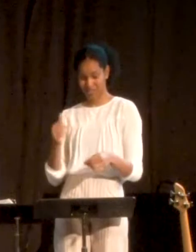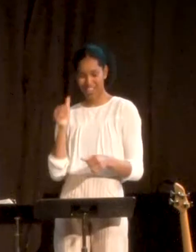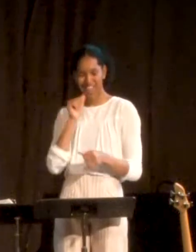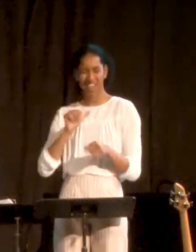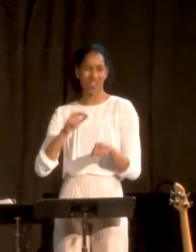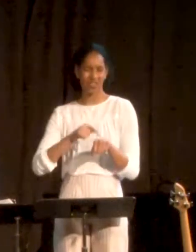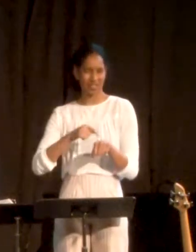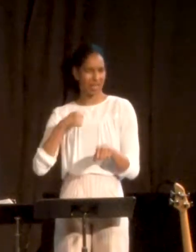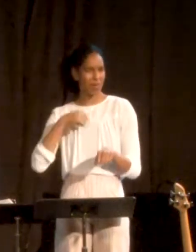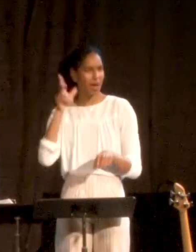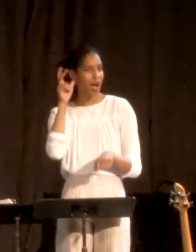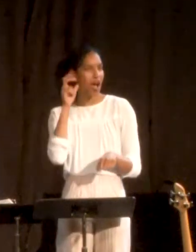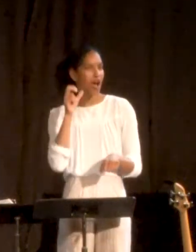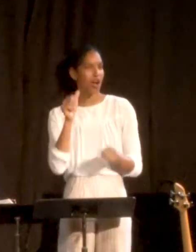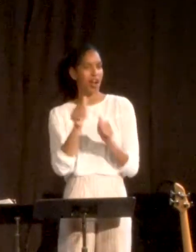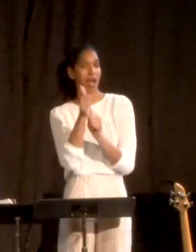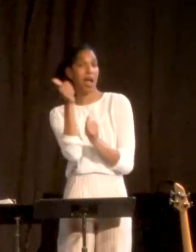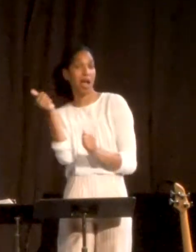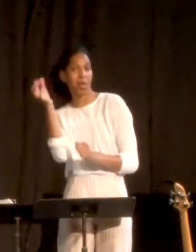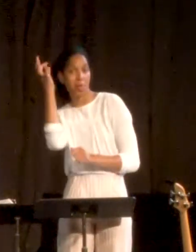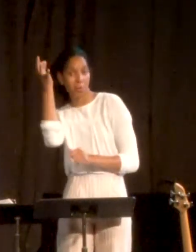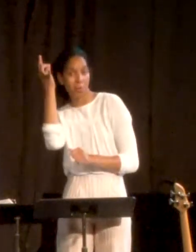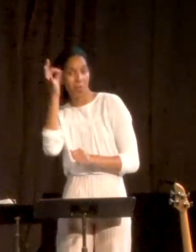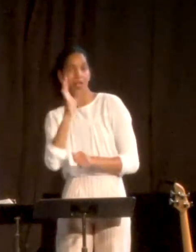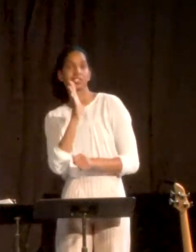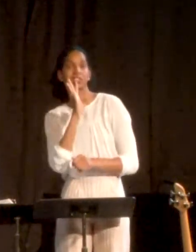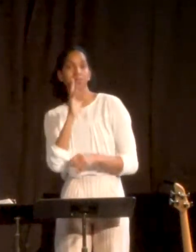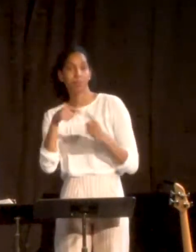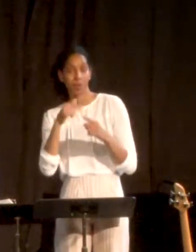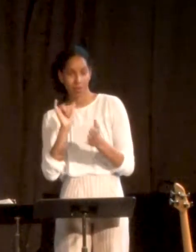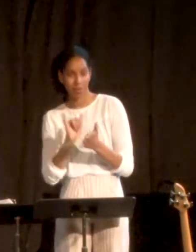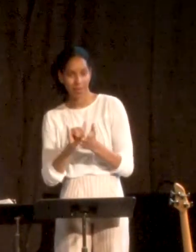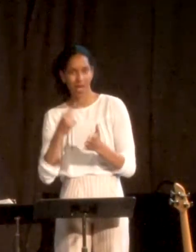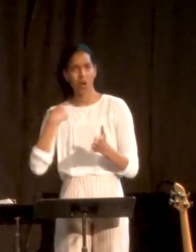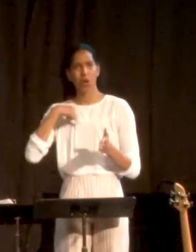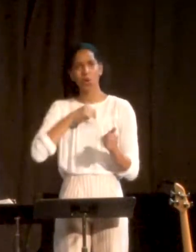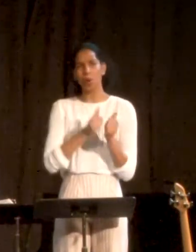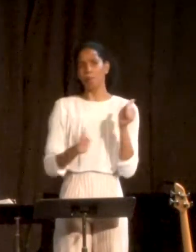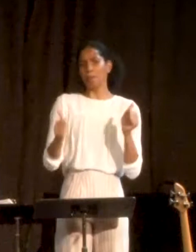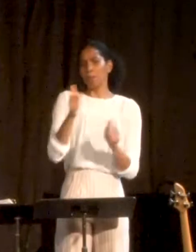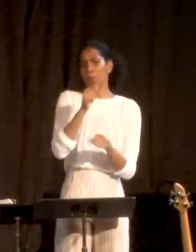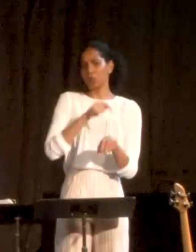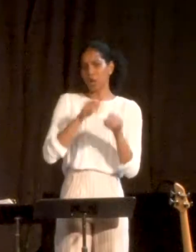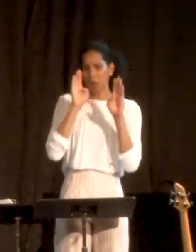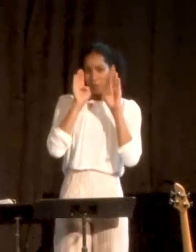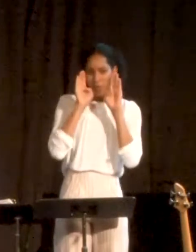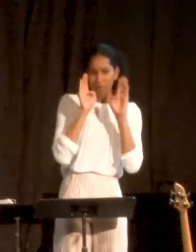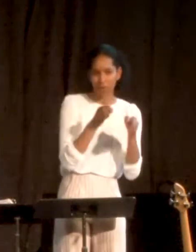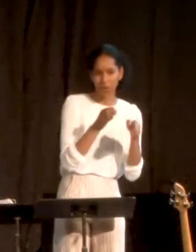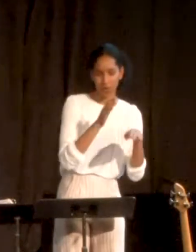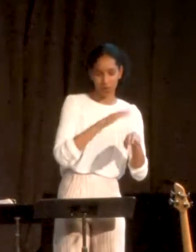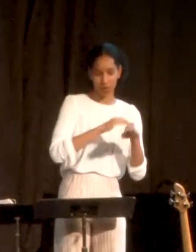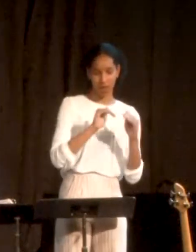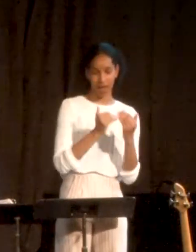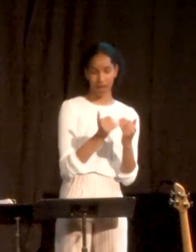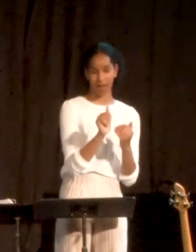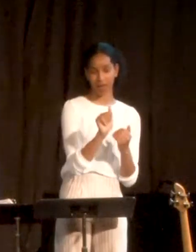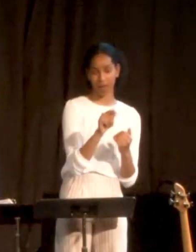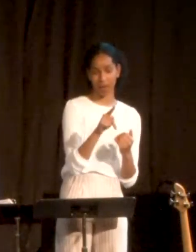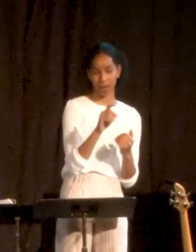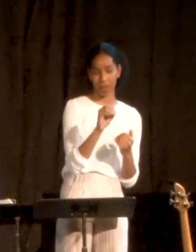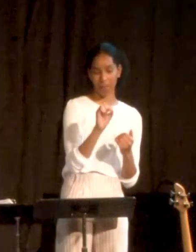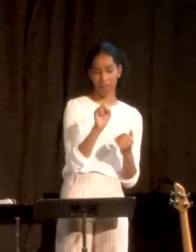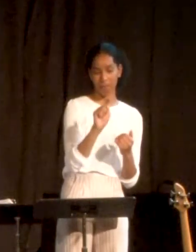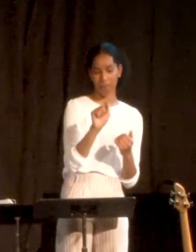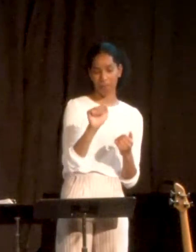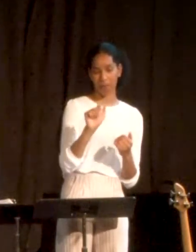it preached on, we usually focus on how the apostles established the office